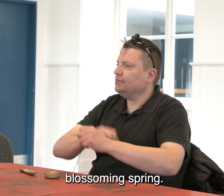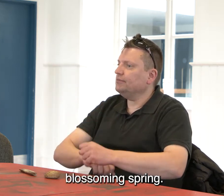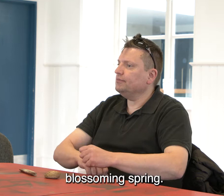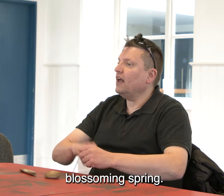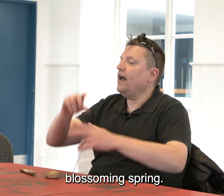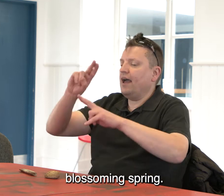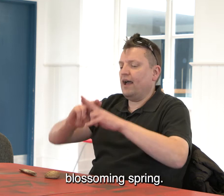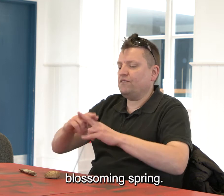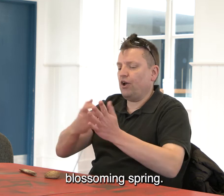Blossoming Spring.